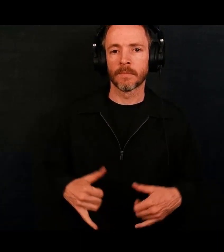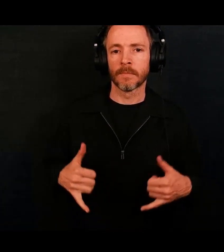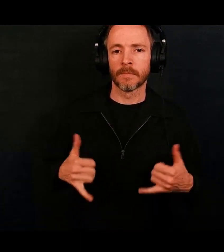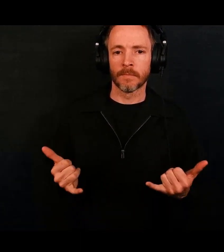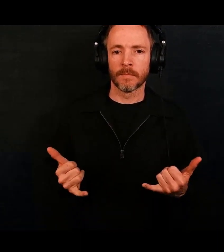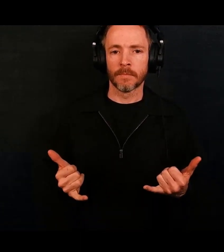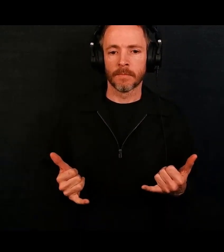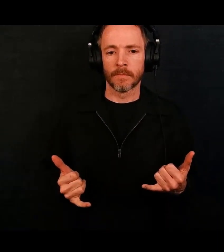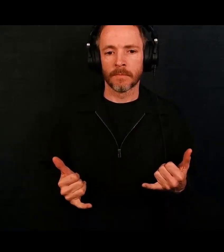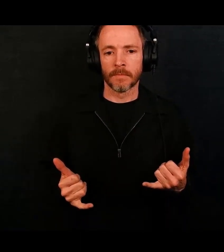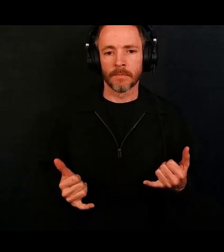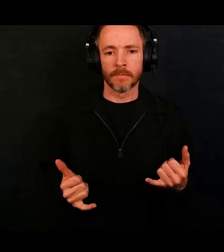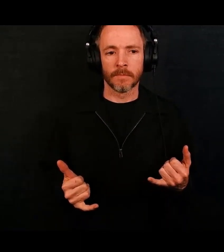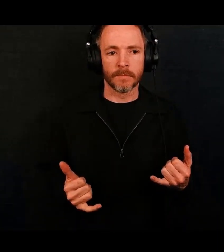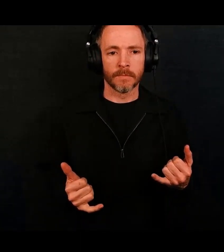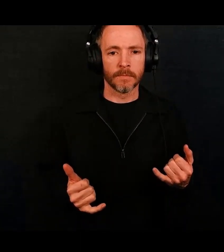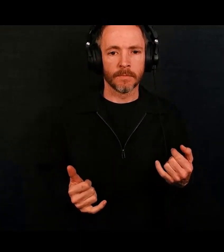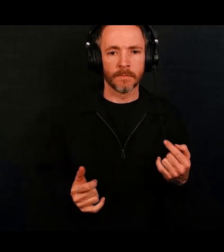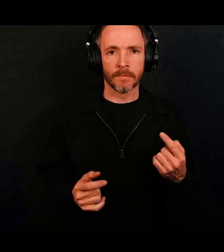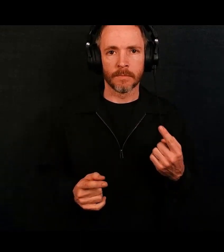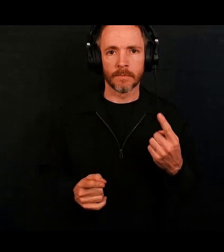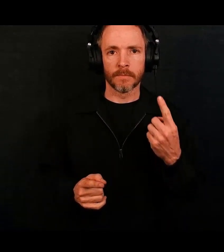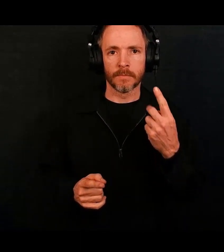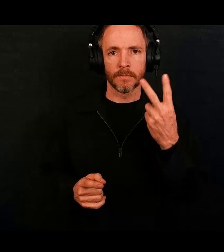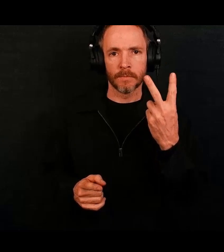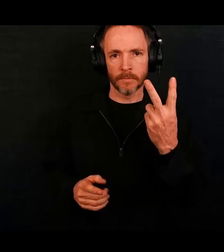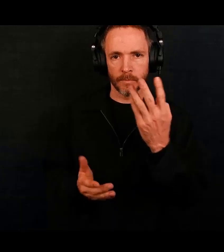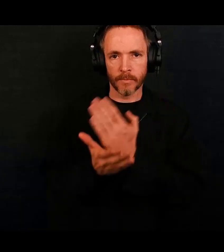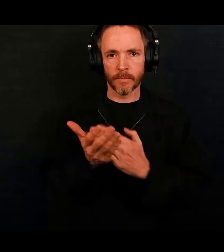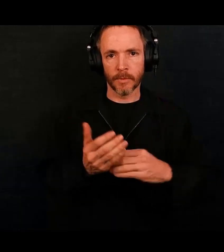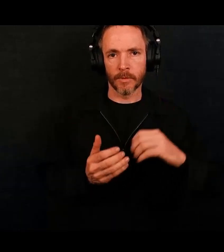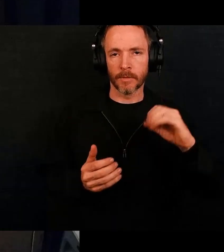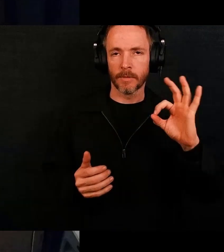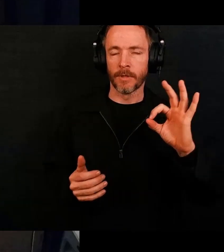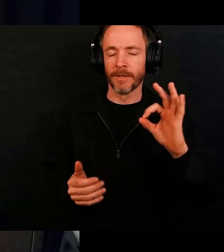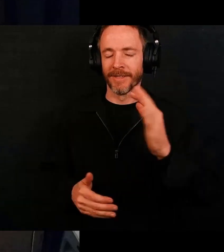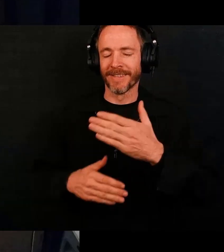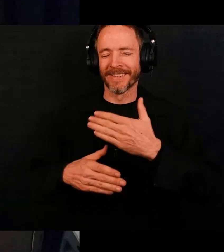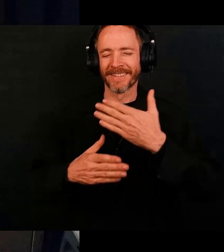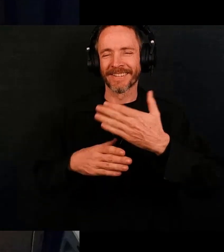Now 2 parts of the back wall are connected. Hooray for Zion.